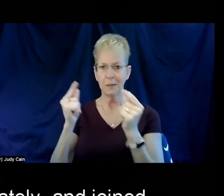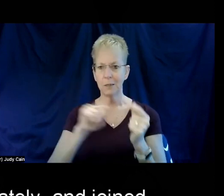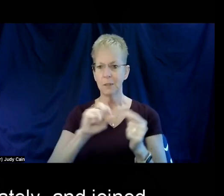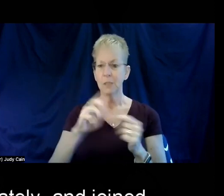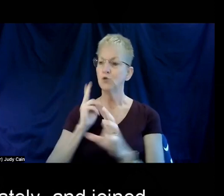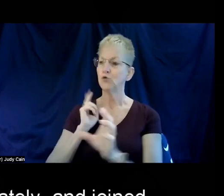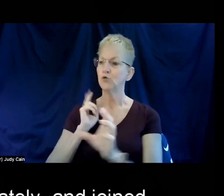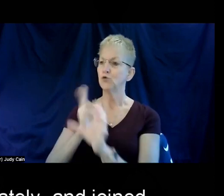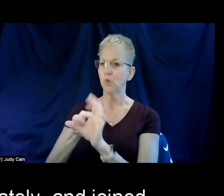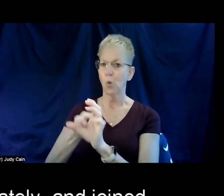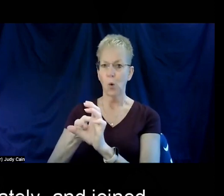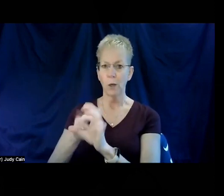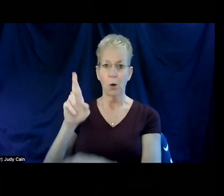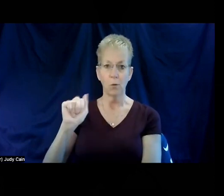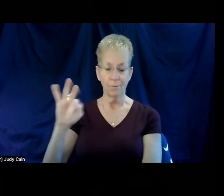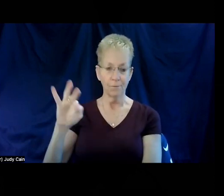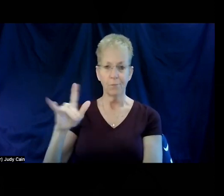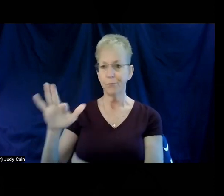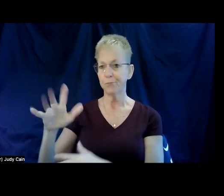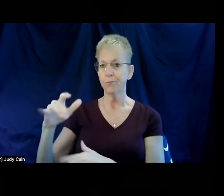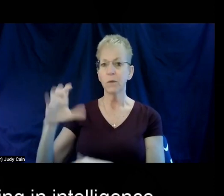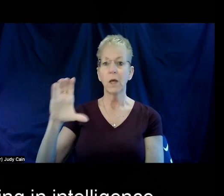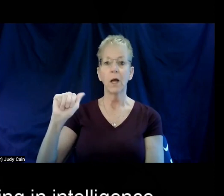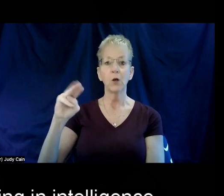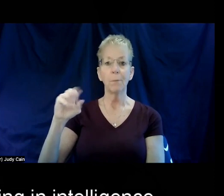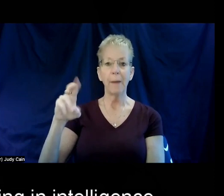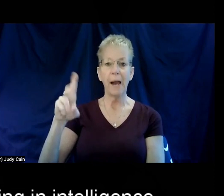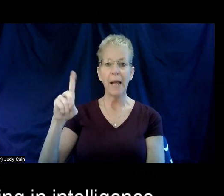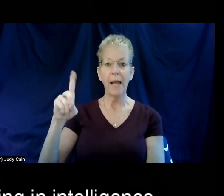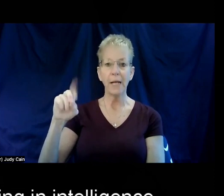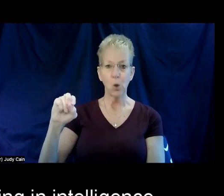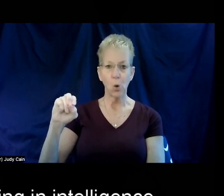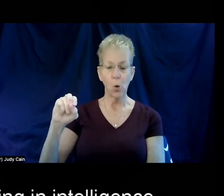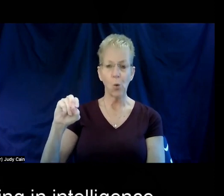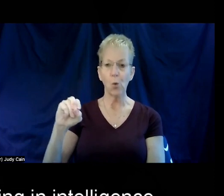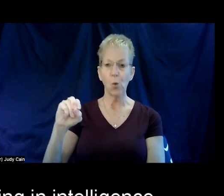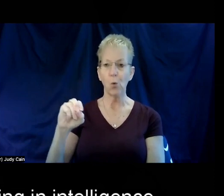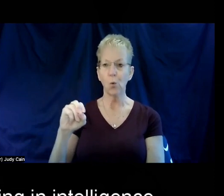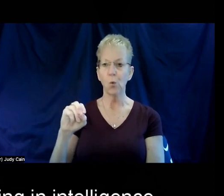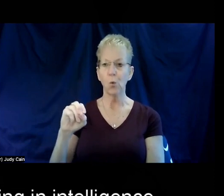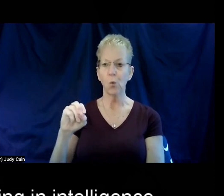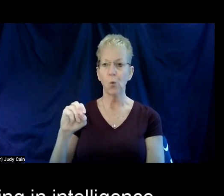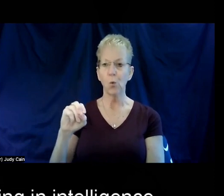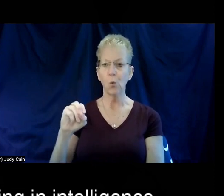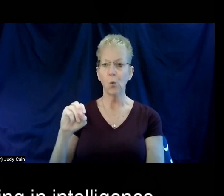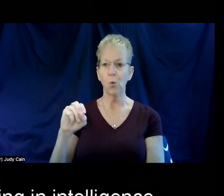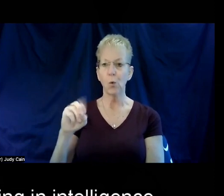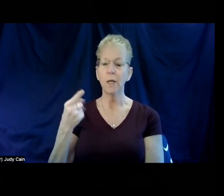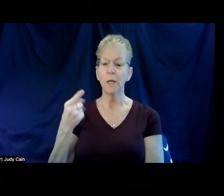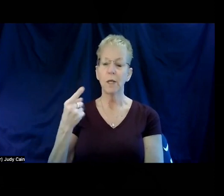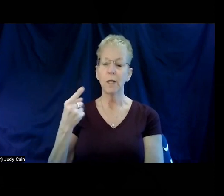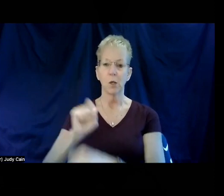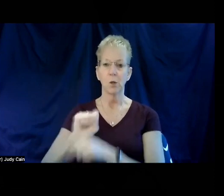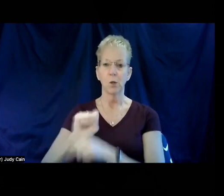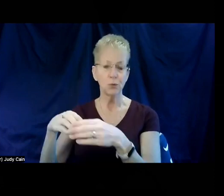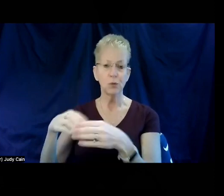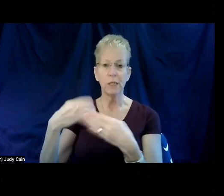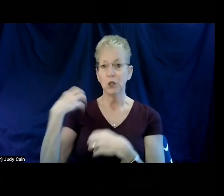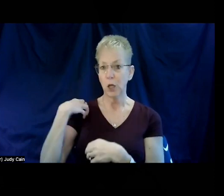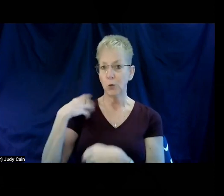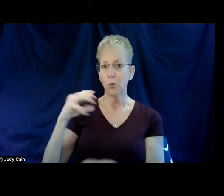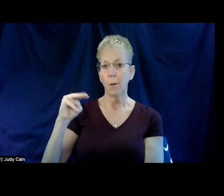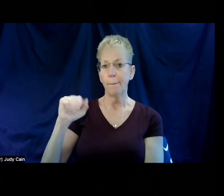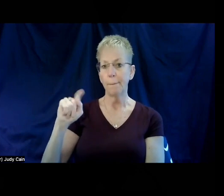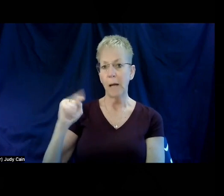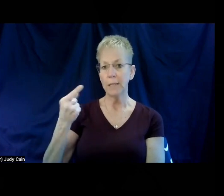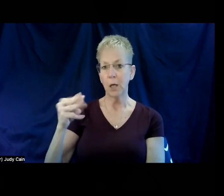up and was trained as a commando. Was ended up being working in intelligence on General Montgomery's staff.